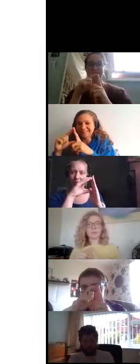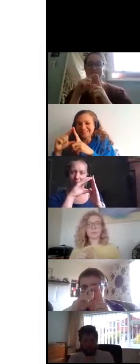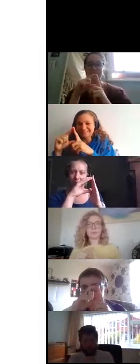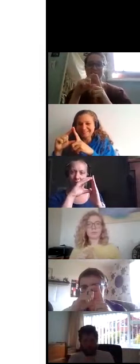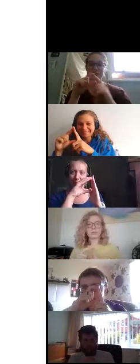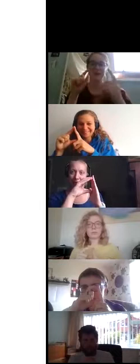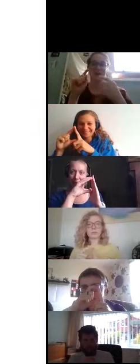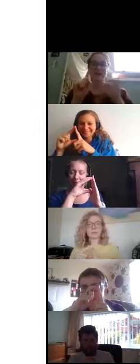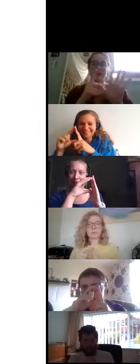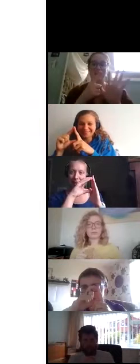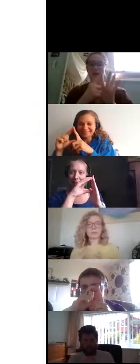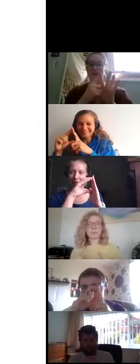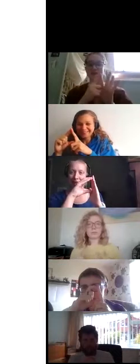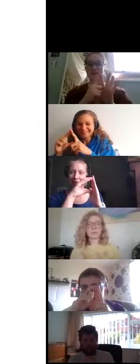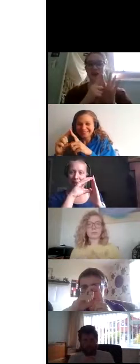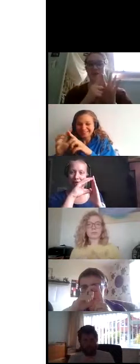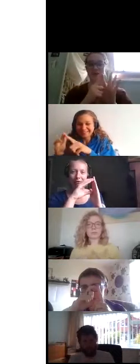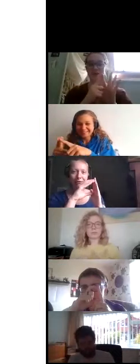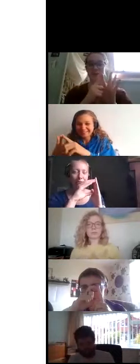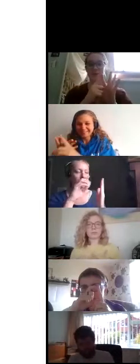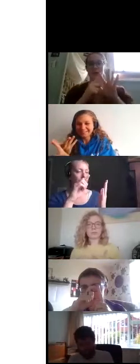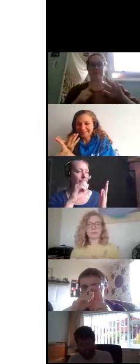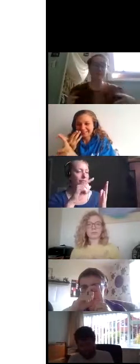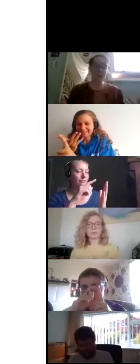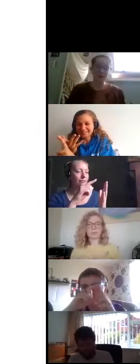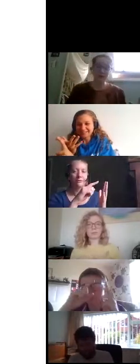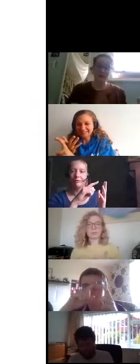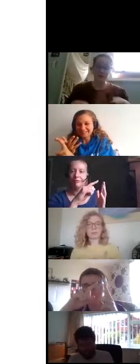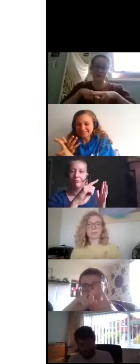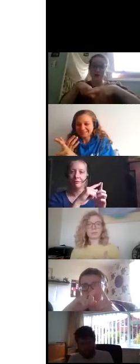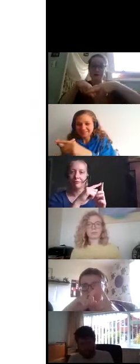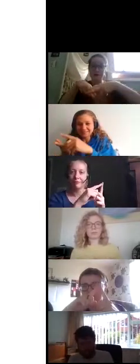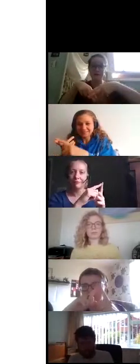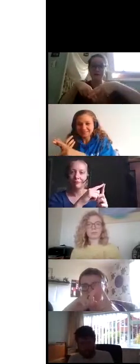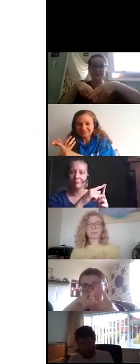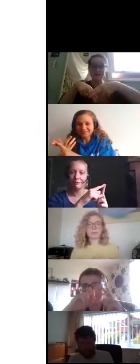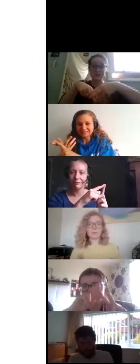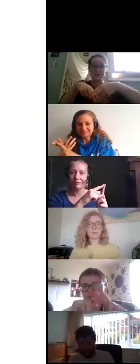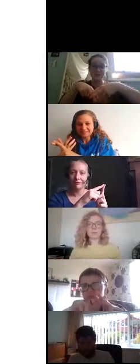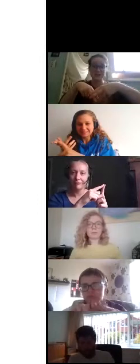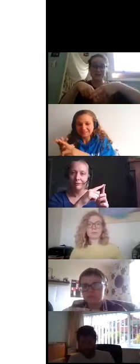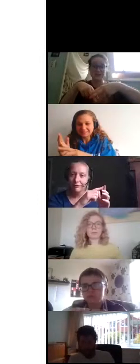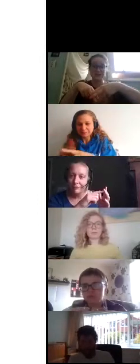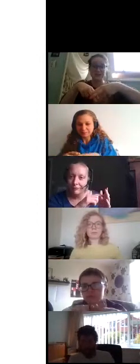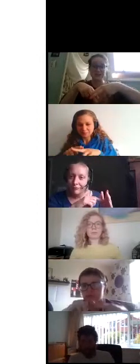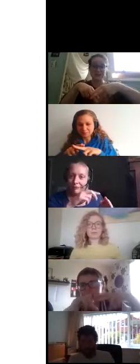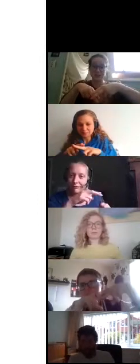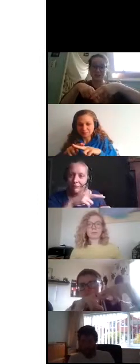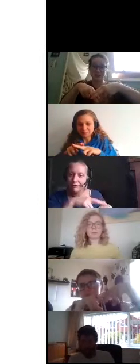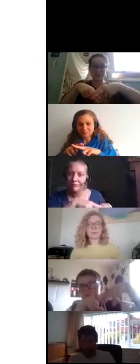it, Kath. That's a great one. E for the vowel. This is my personal favorite, but F.